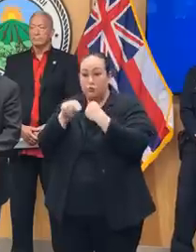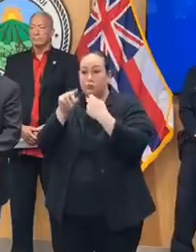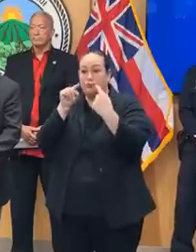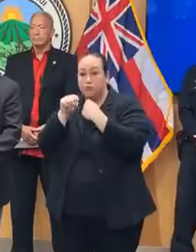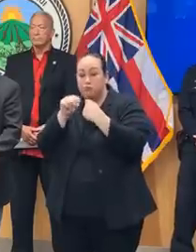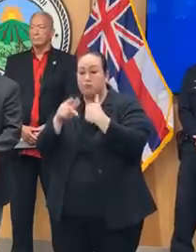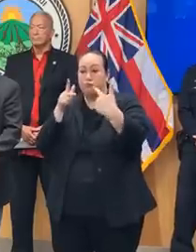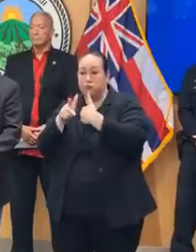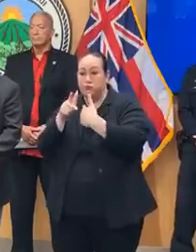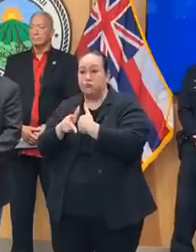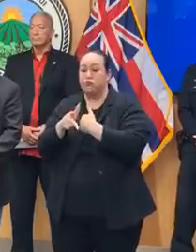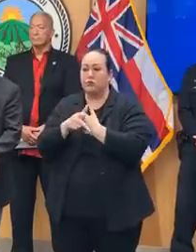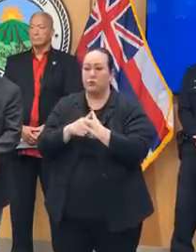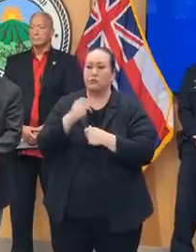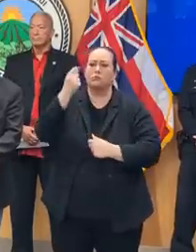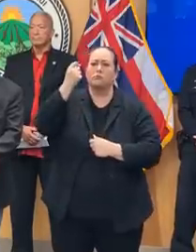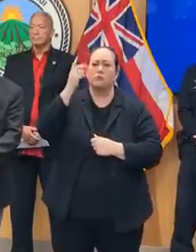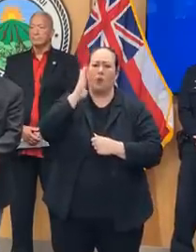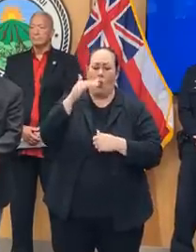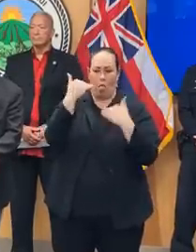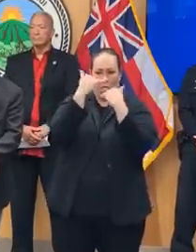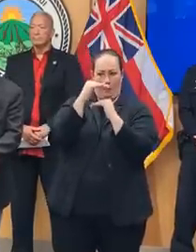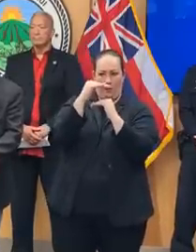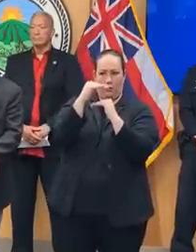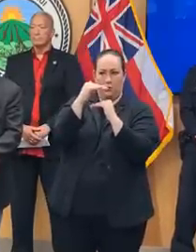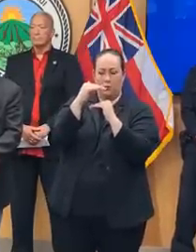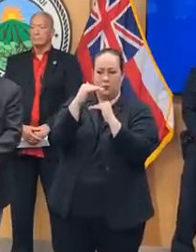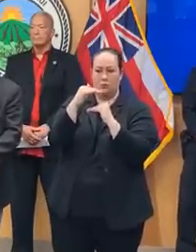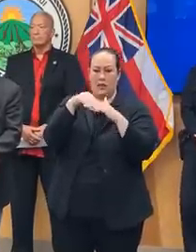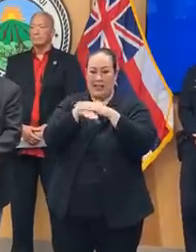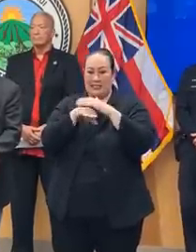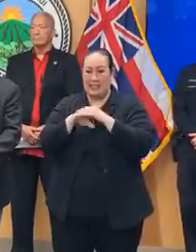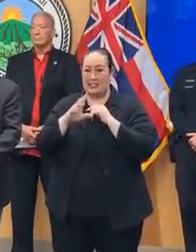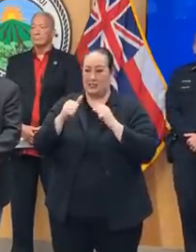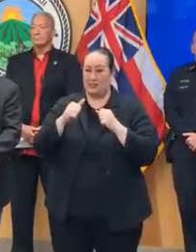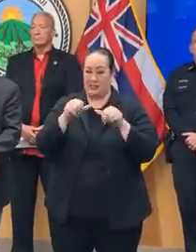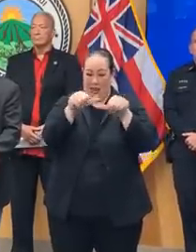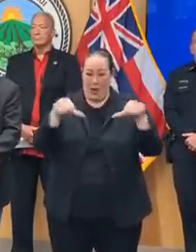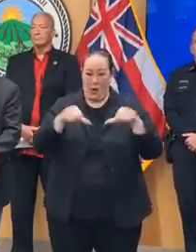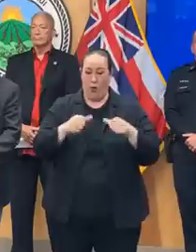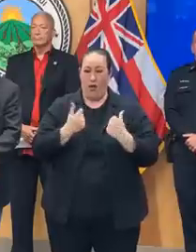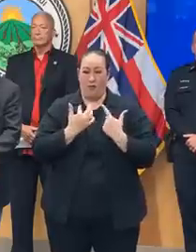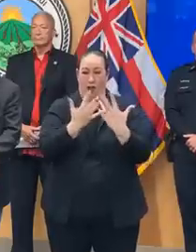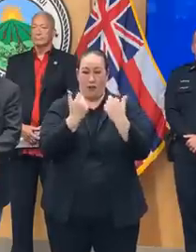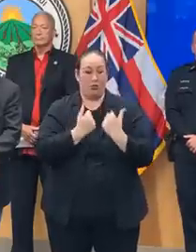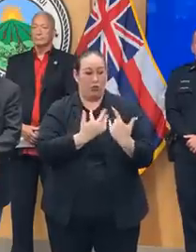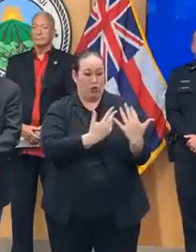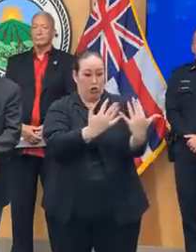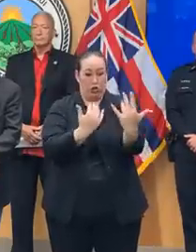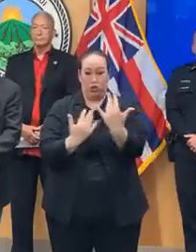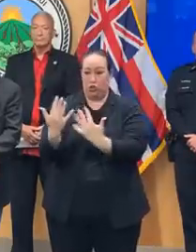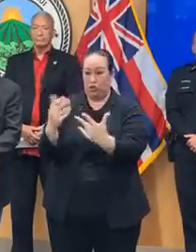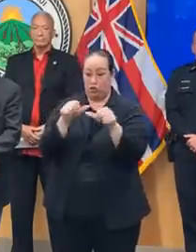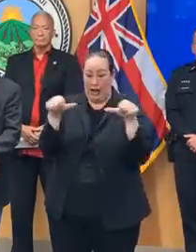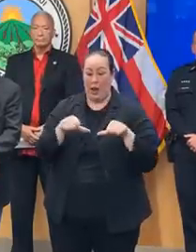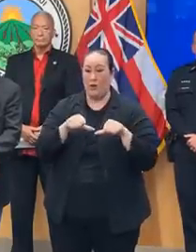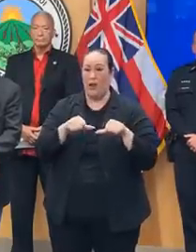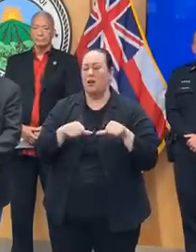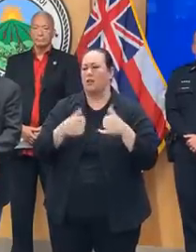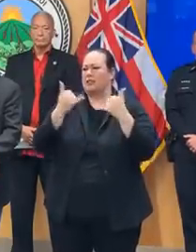going to continue to limit access in the impact zone for now, because